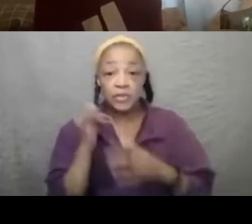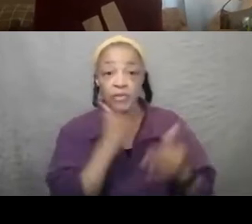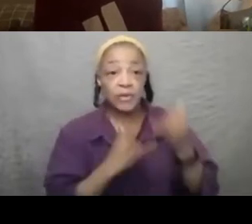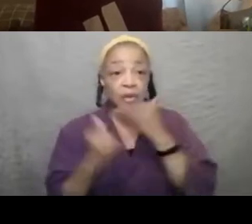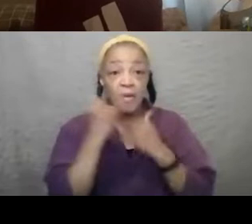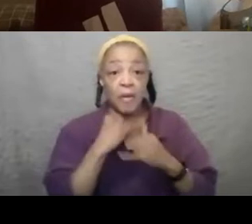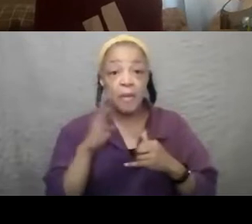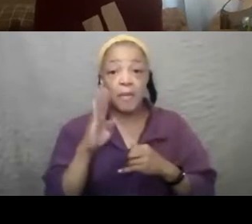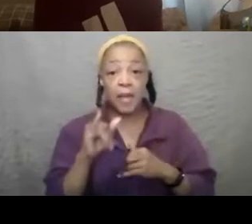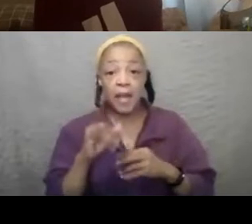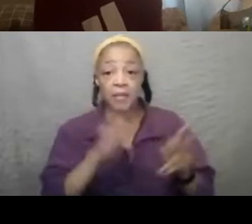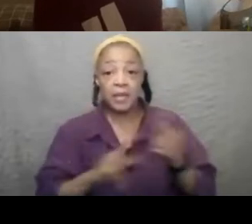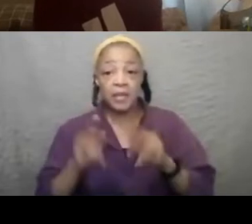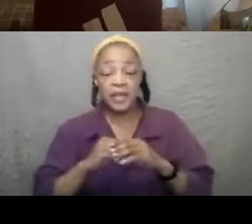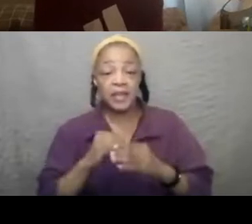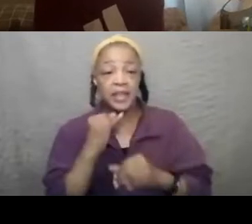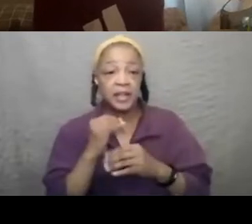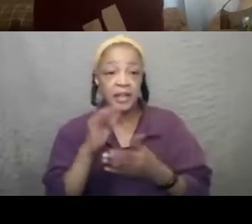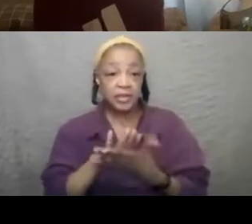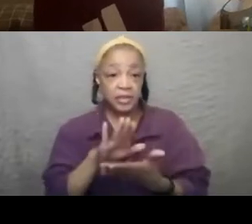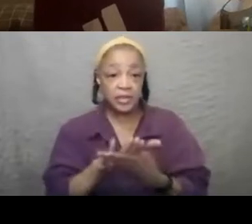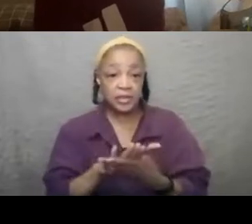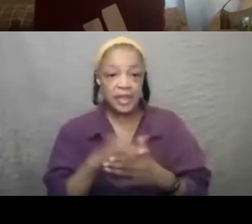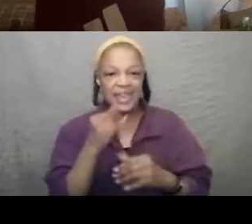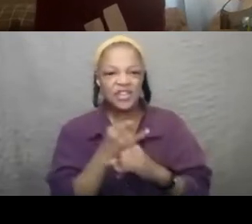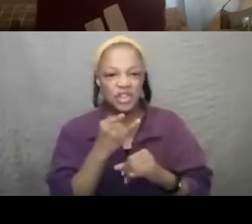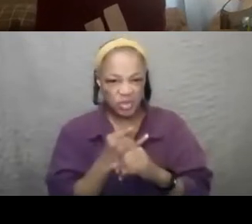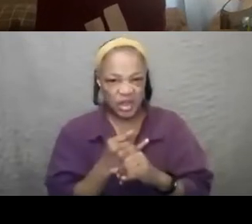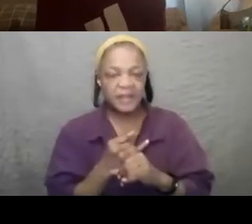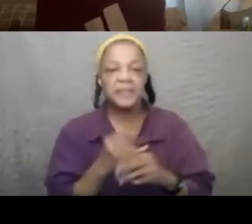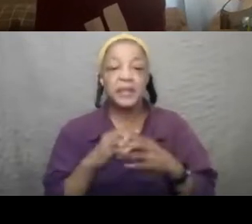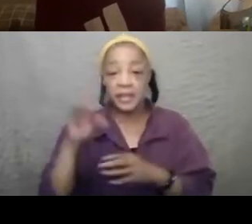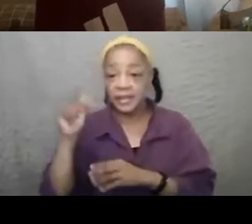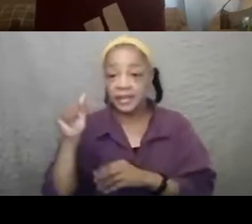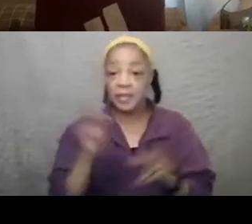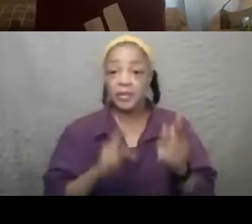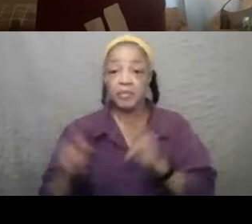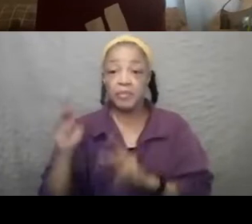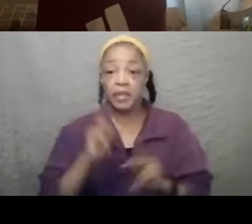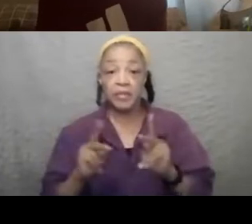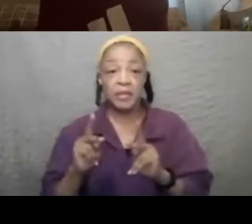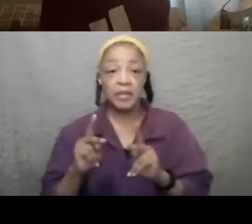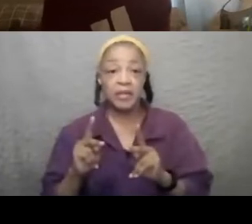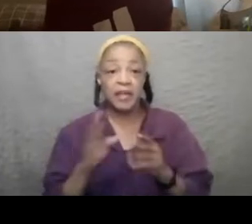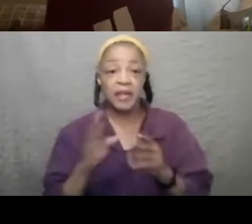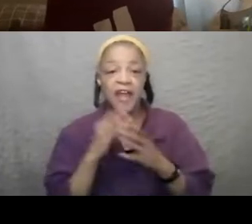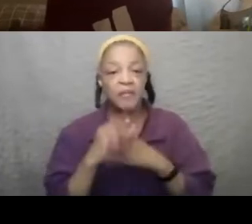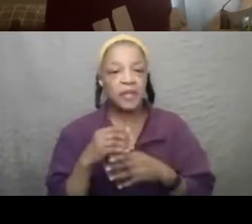individuals within the institution. Disabled people sometimes have been betrayed by many